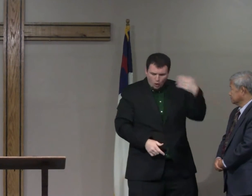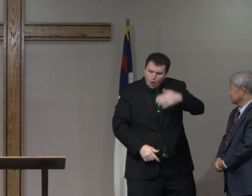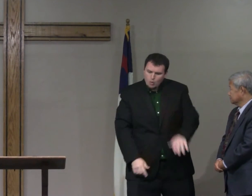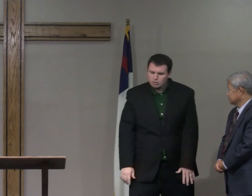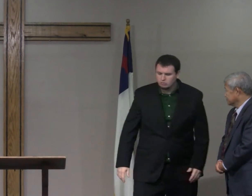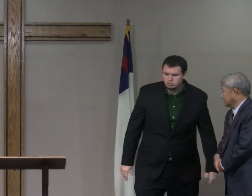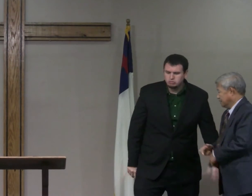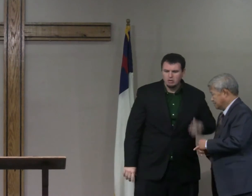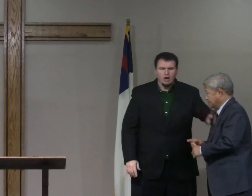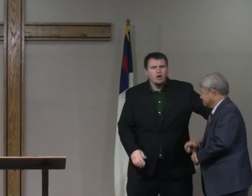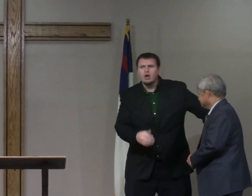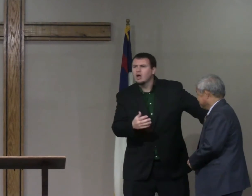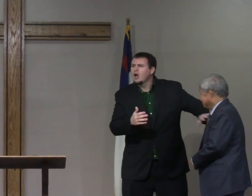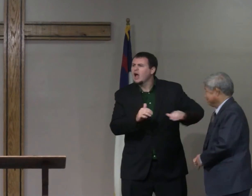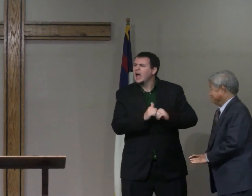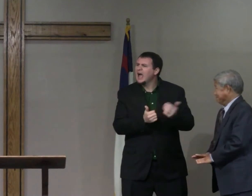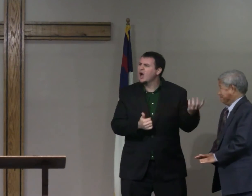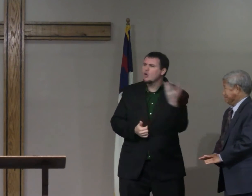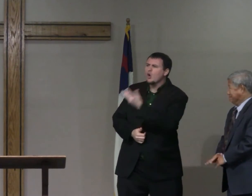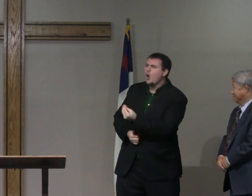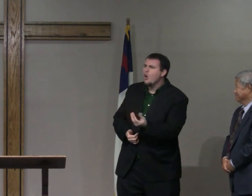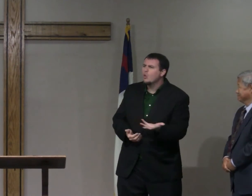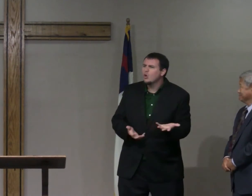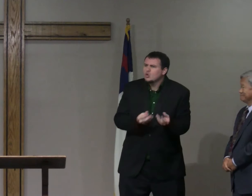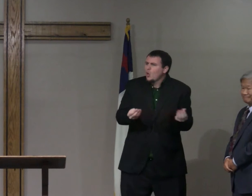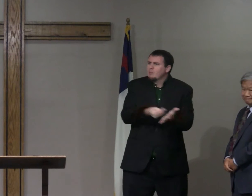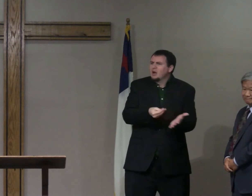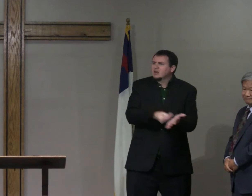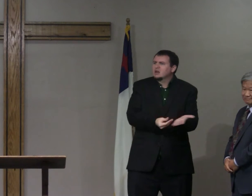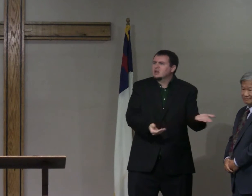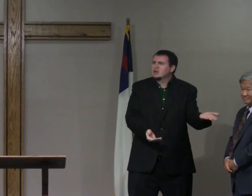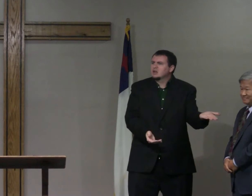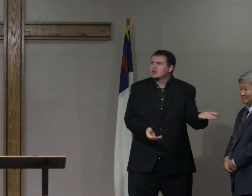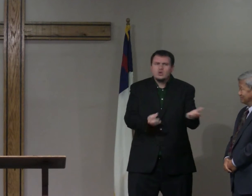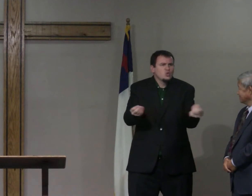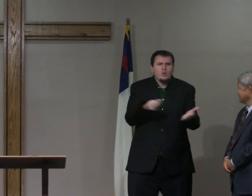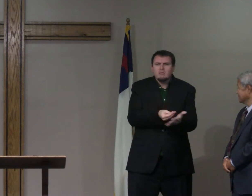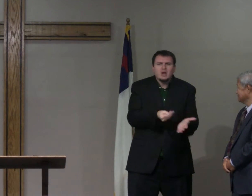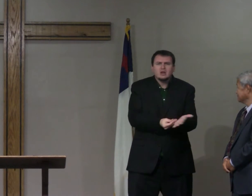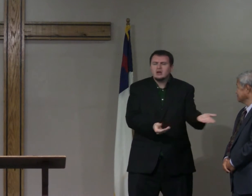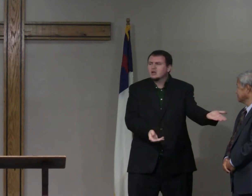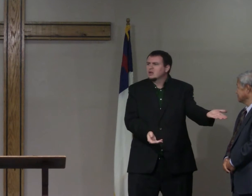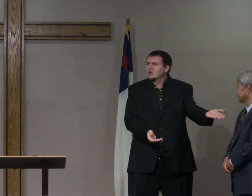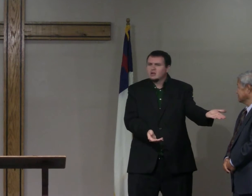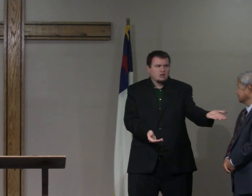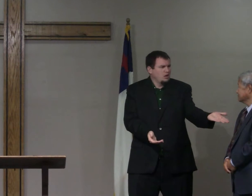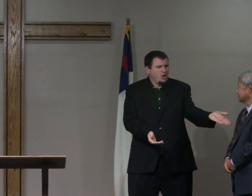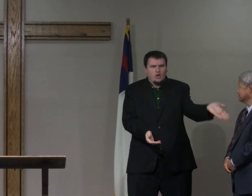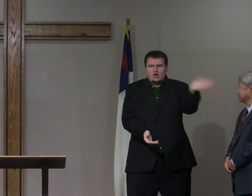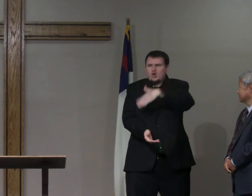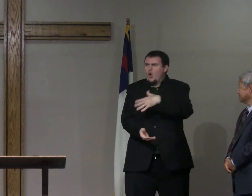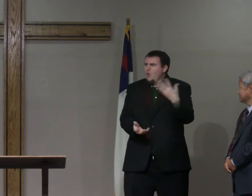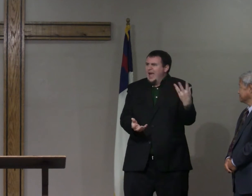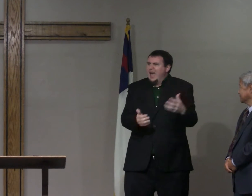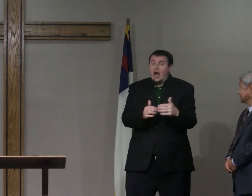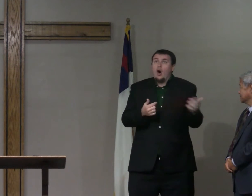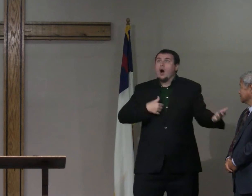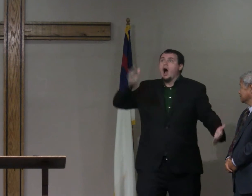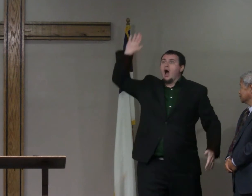And he says, well, God had called me to go. Well, okay, you can go. And he's like, well, how can he go? He